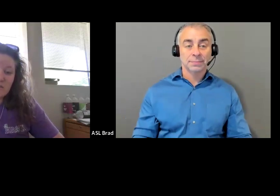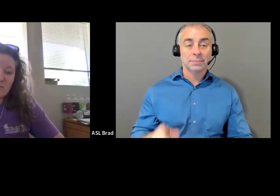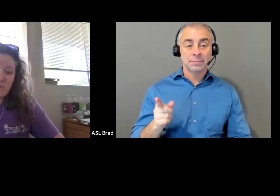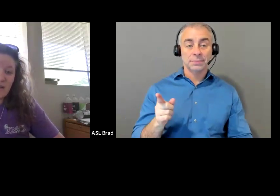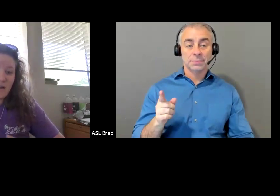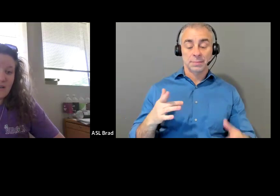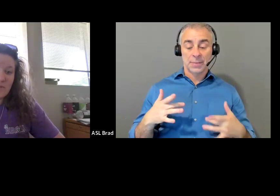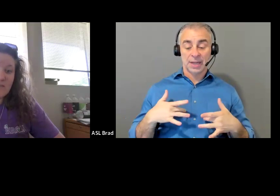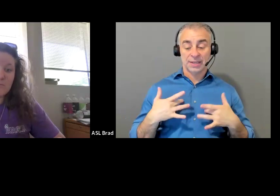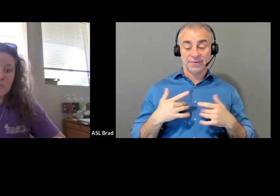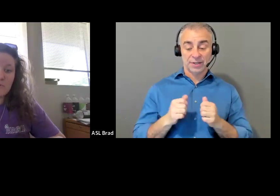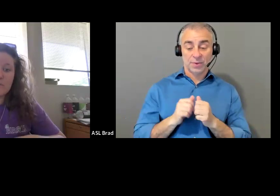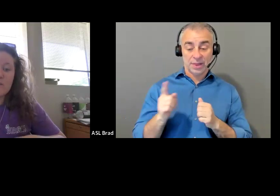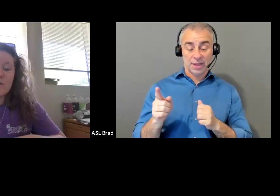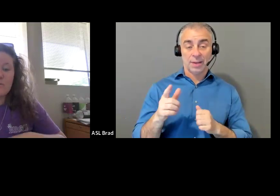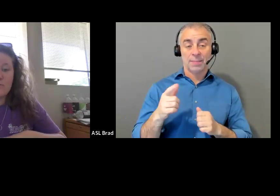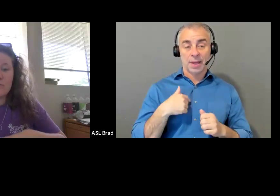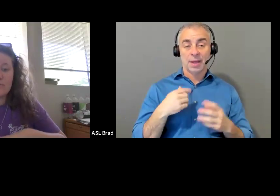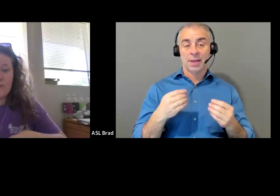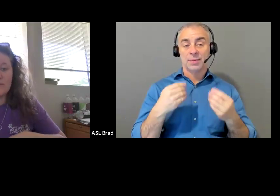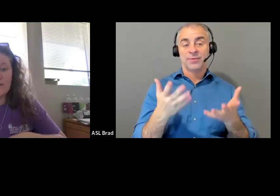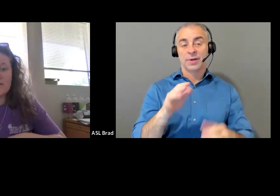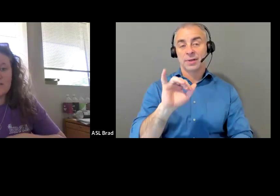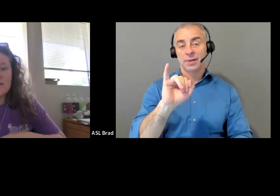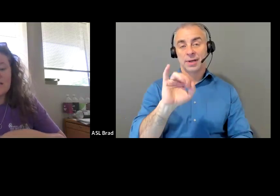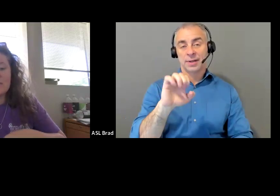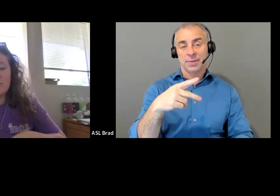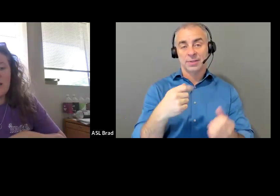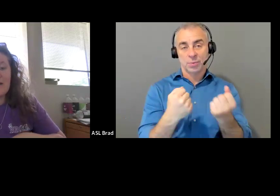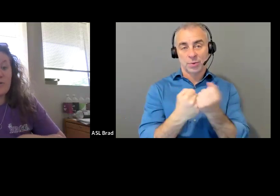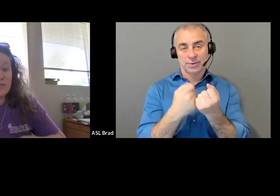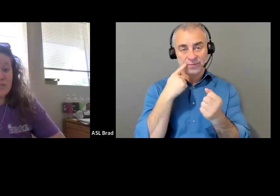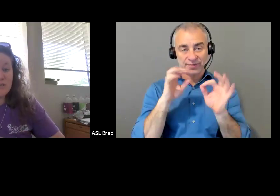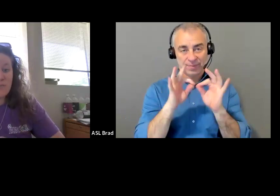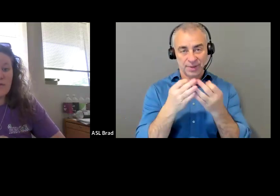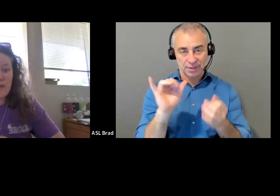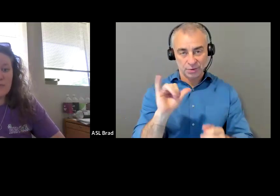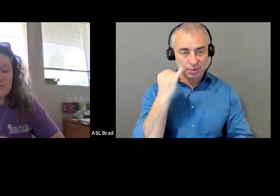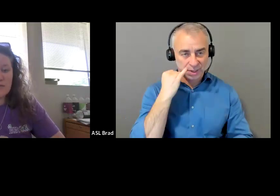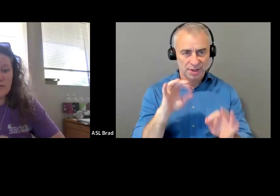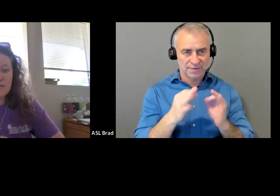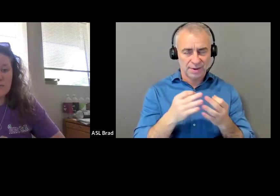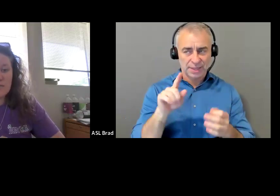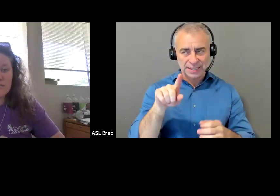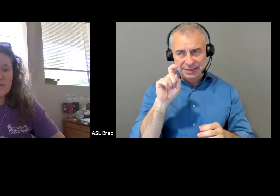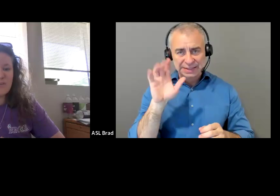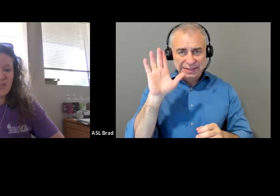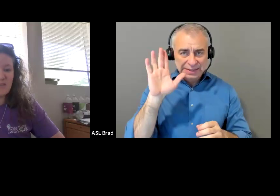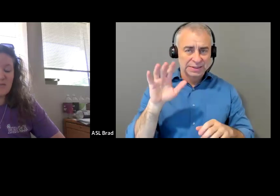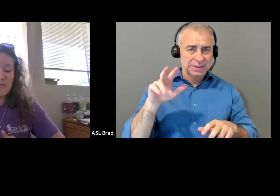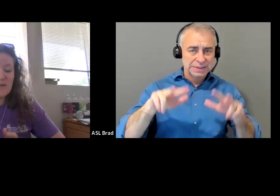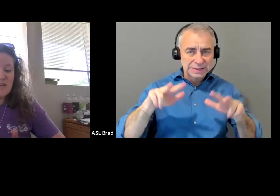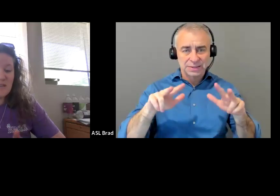do with them, I also provide IEP support for families who have questions about that particular